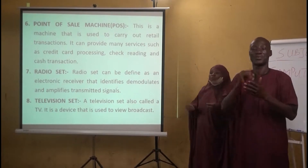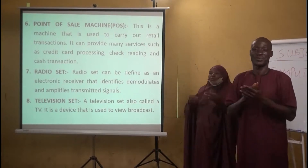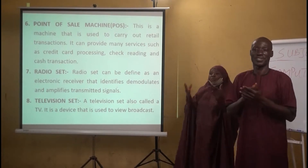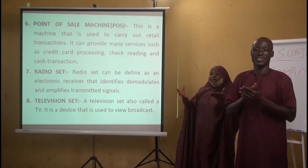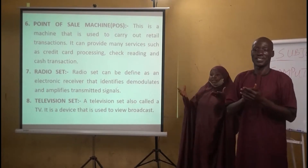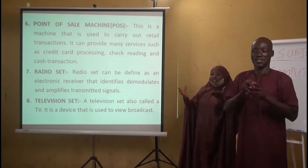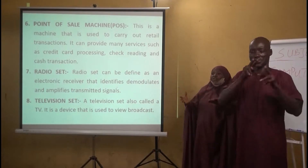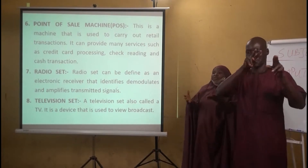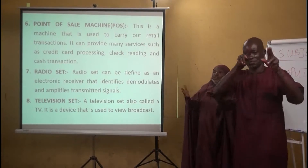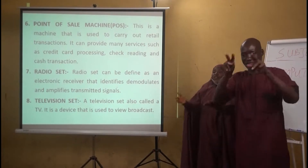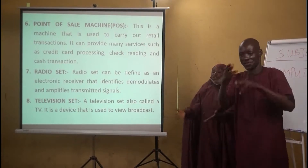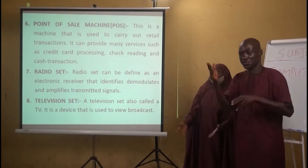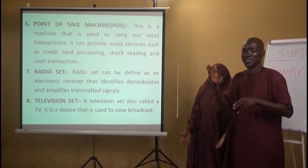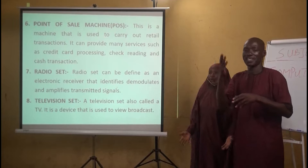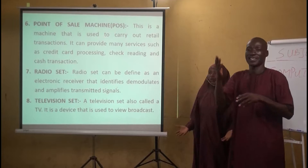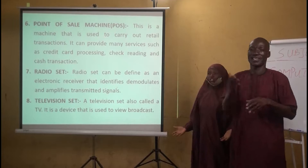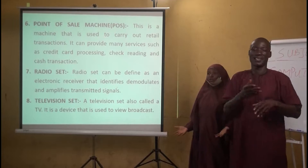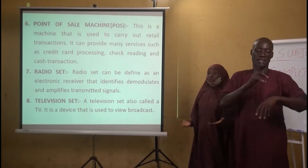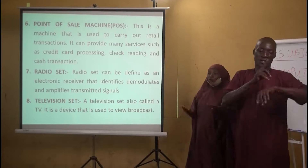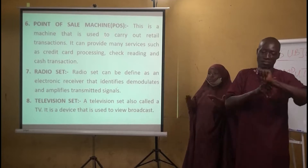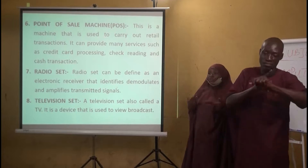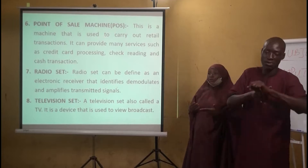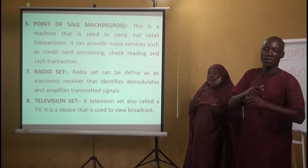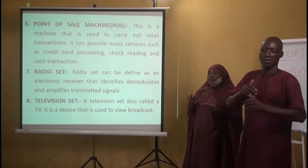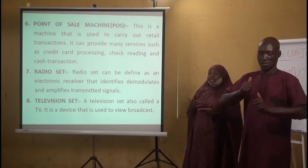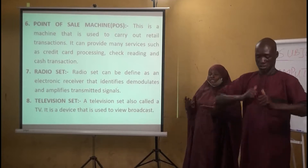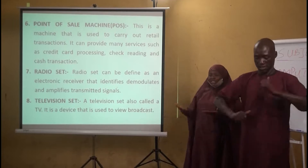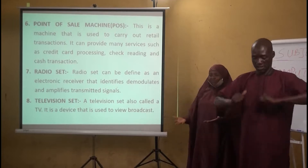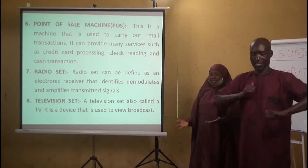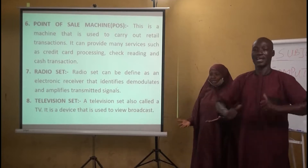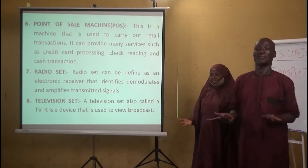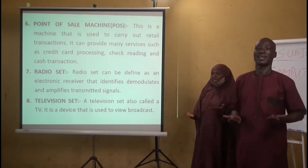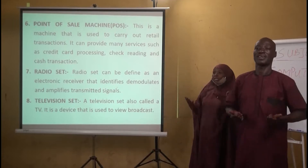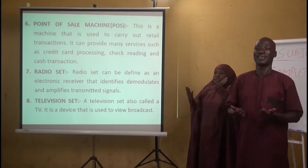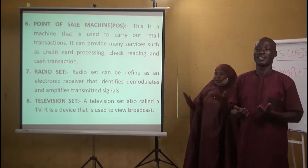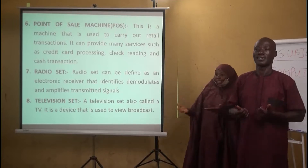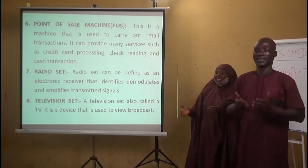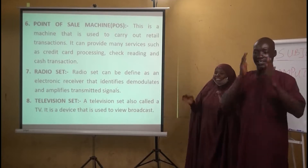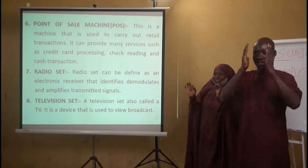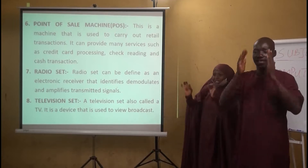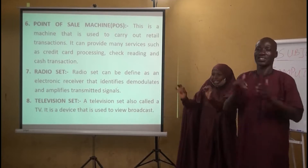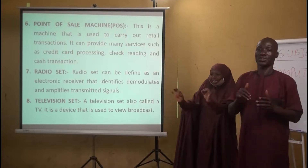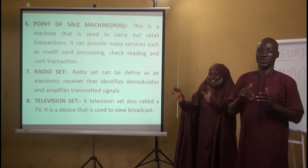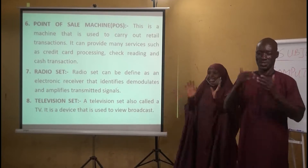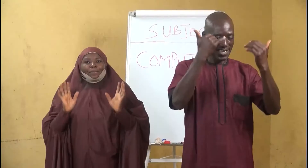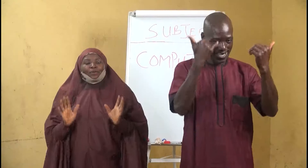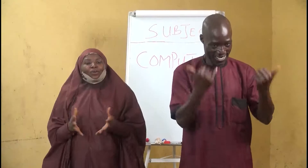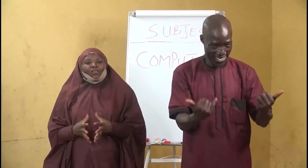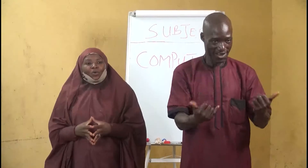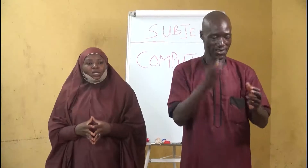broadcast. For those of you that you are watching me, you are viewing through the TV set. That is just an example of a what?